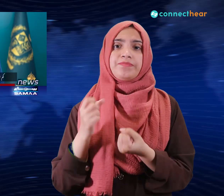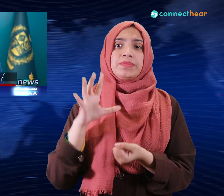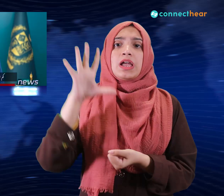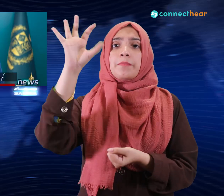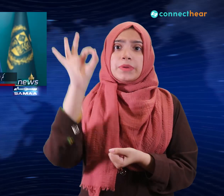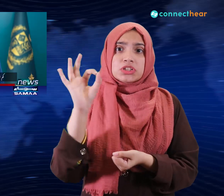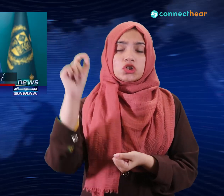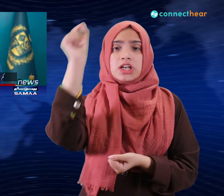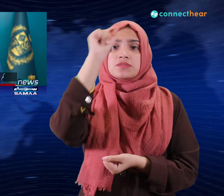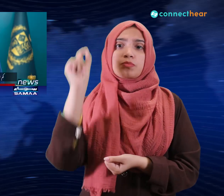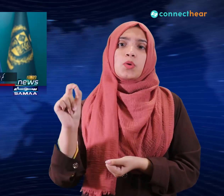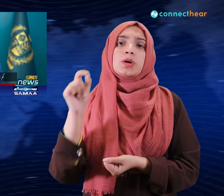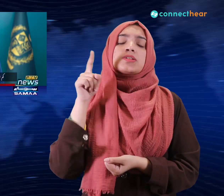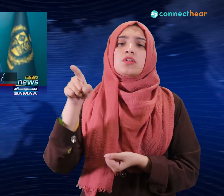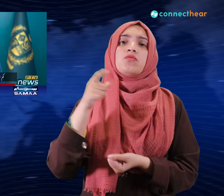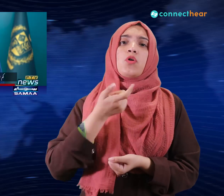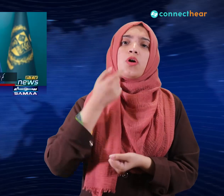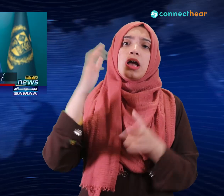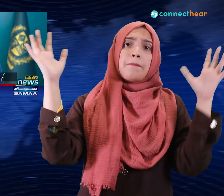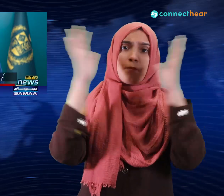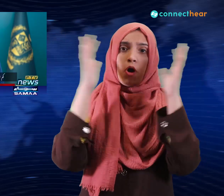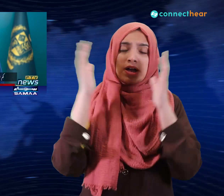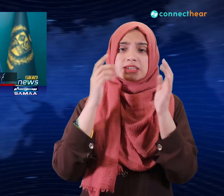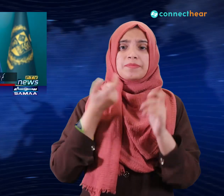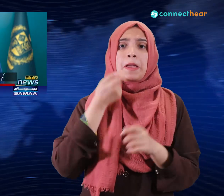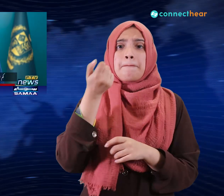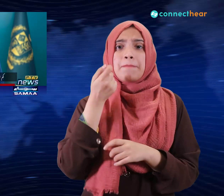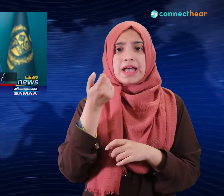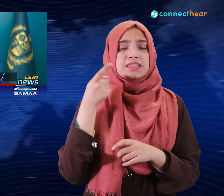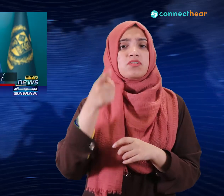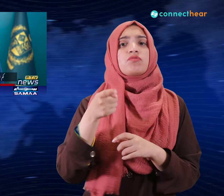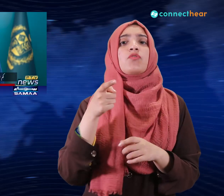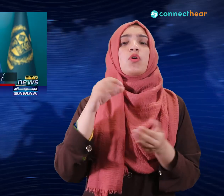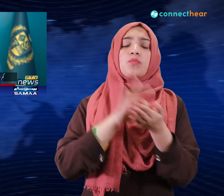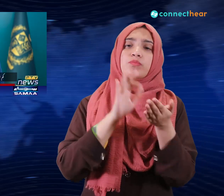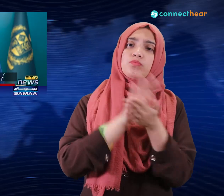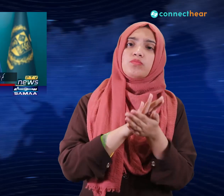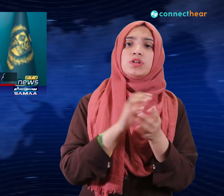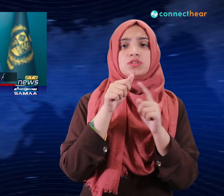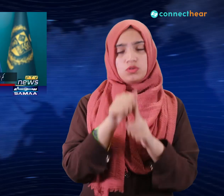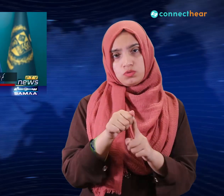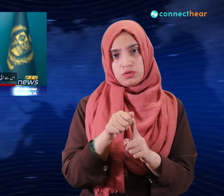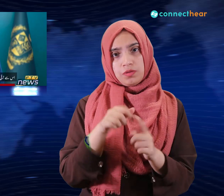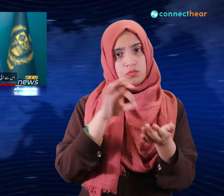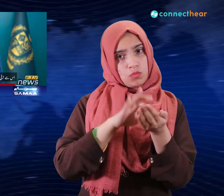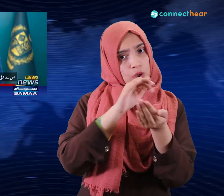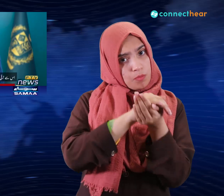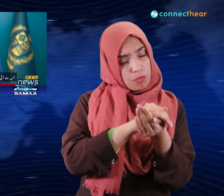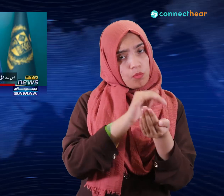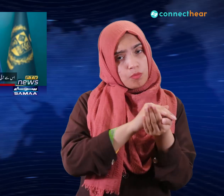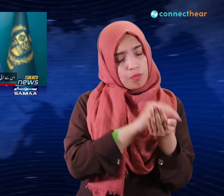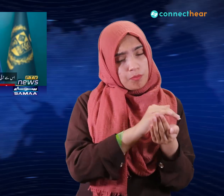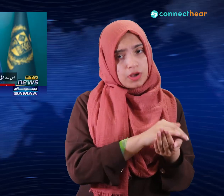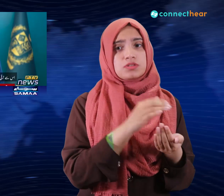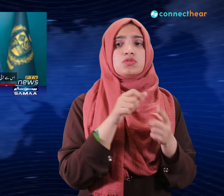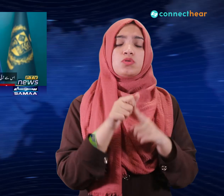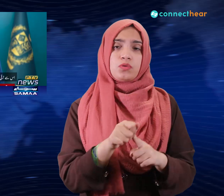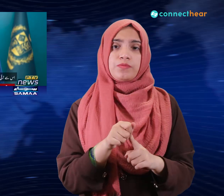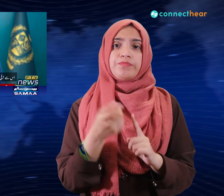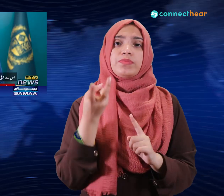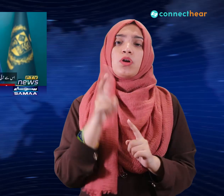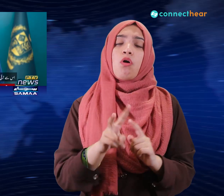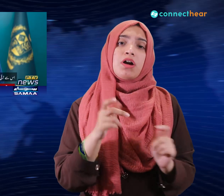least 50% of the climate finance should be allocated for adaptation. It would